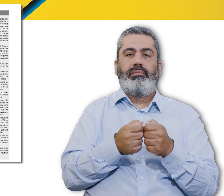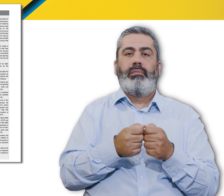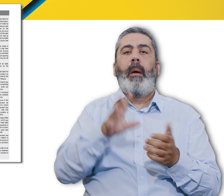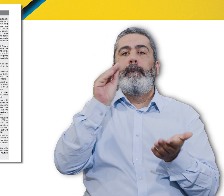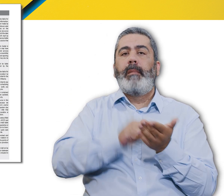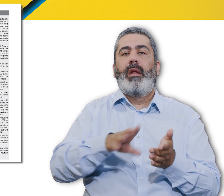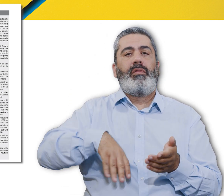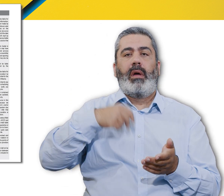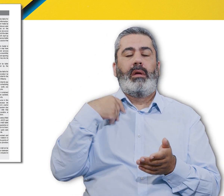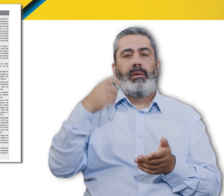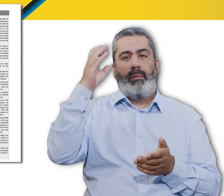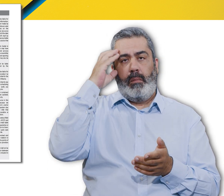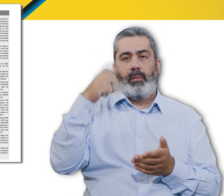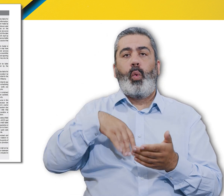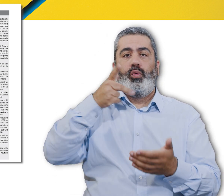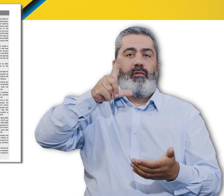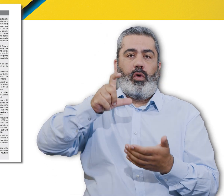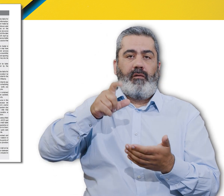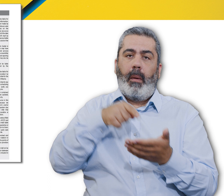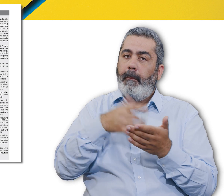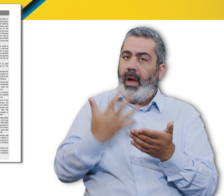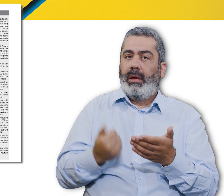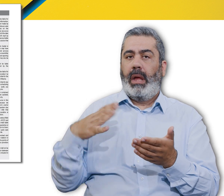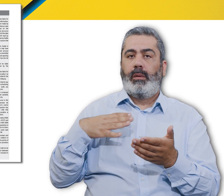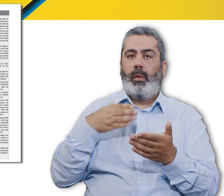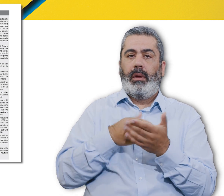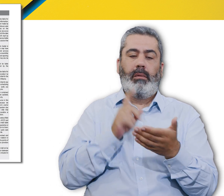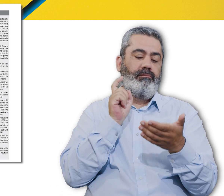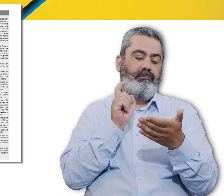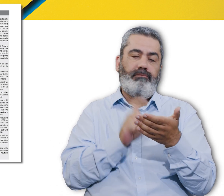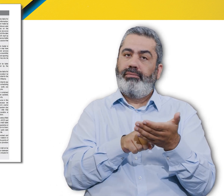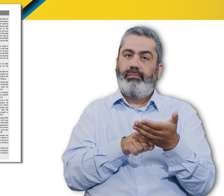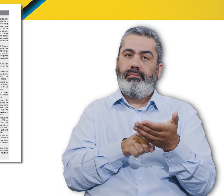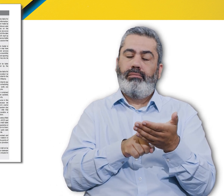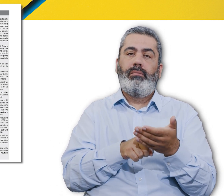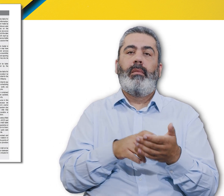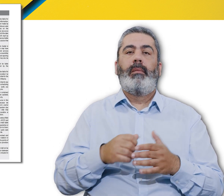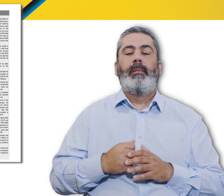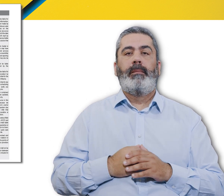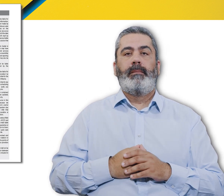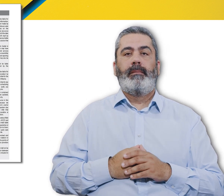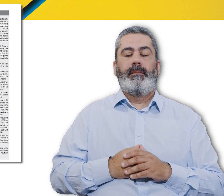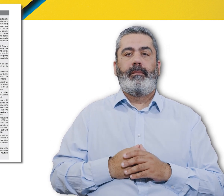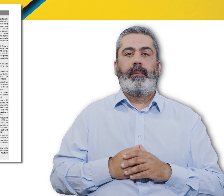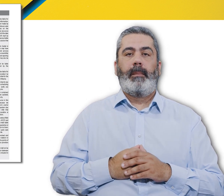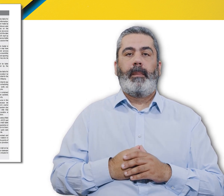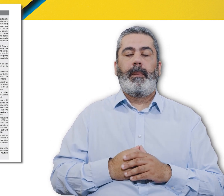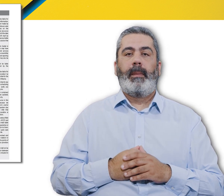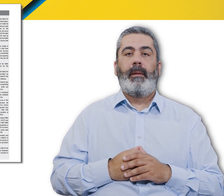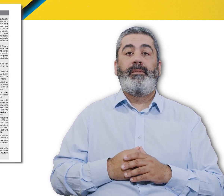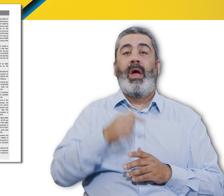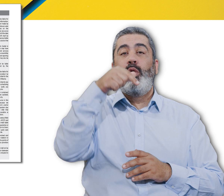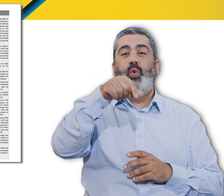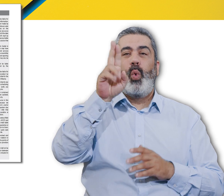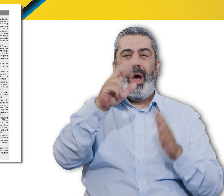bus, etc., or you open the file, PDF or Word, directly on your device and use the QR codes